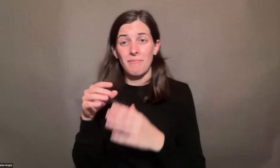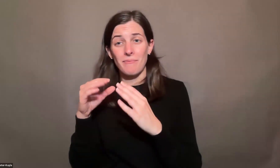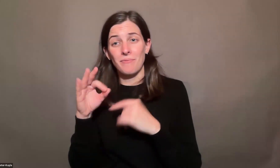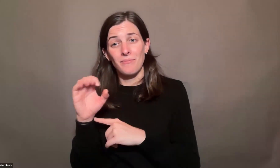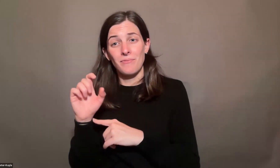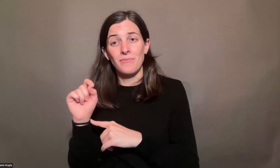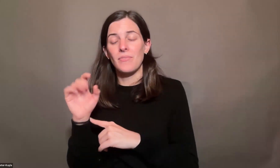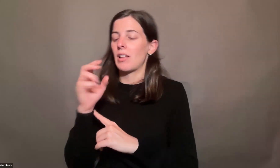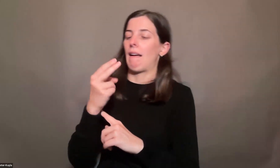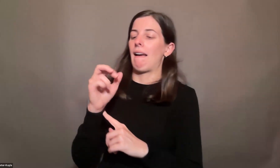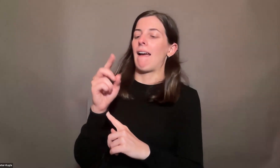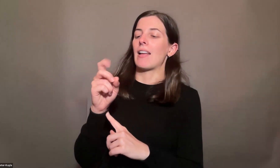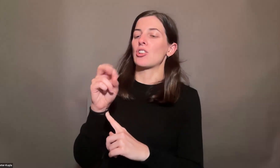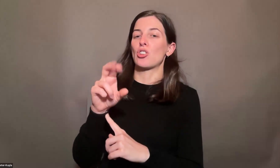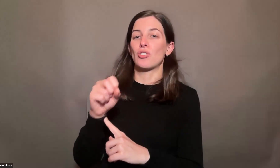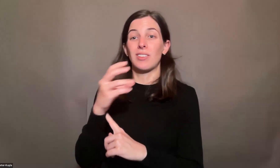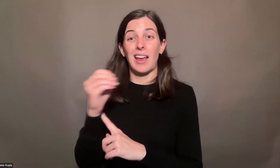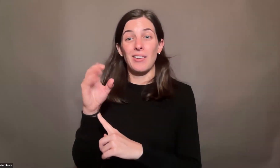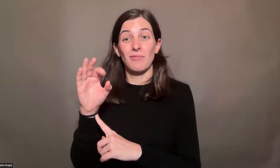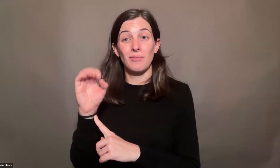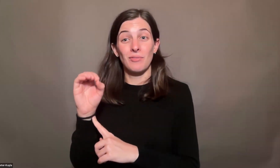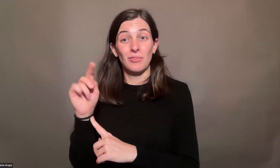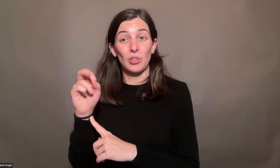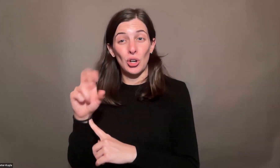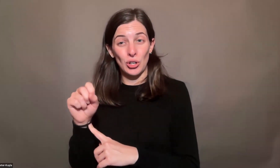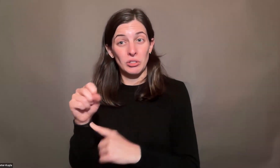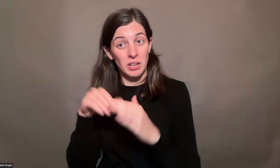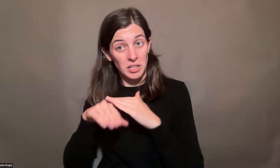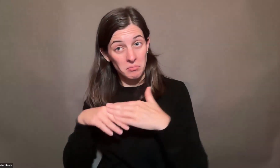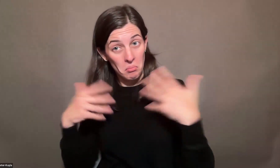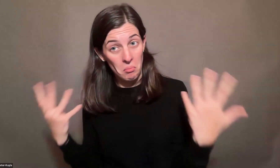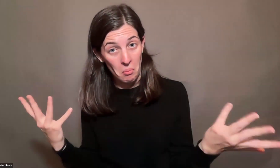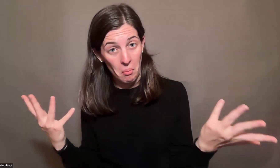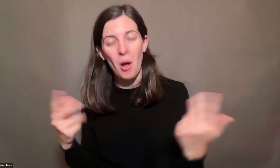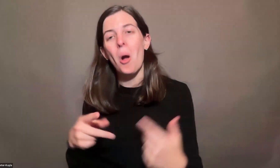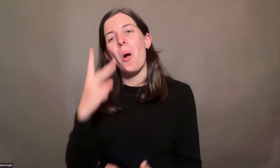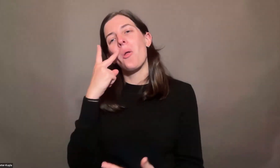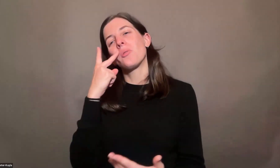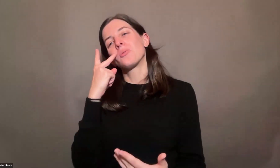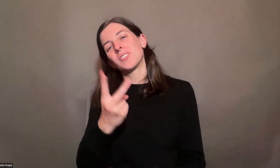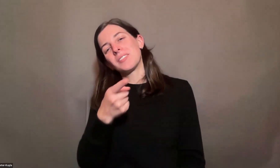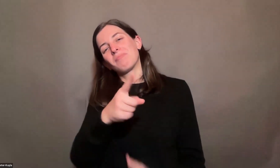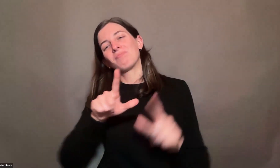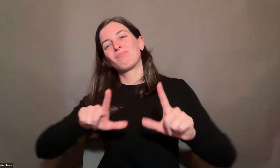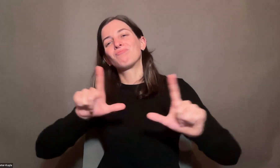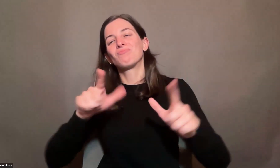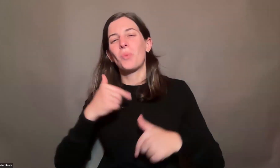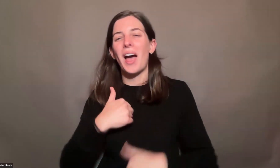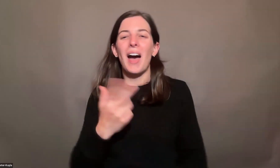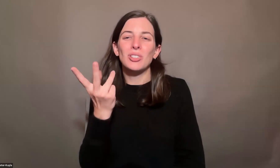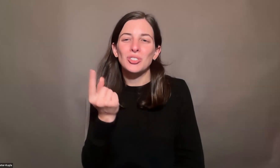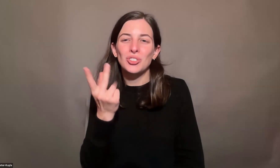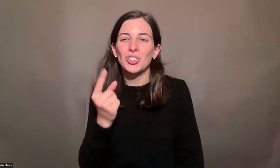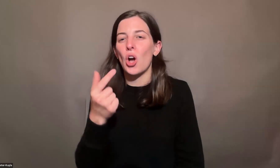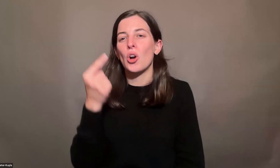meme for you. Come on, it's been a while since I've shown you one. This time we've got a golden lab who looks like they're smiling at the camera with